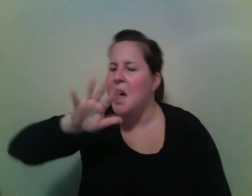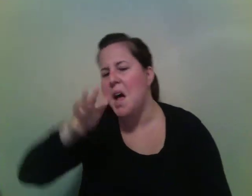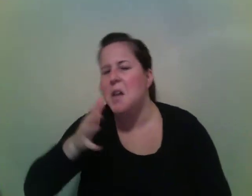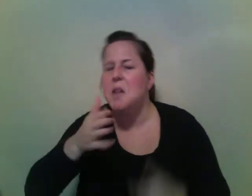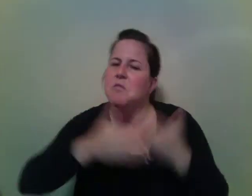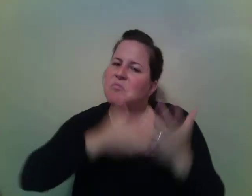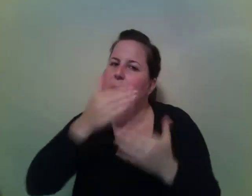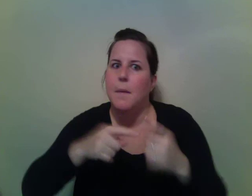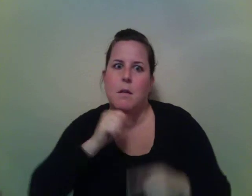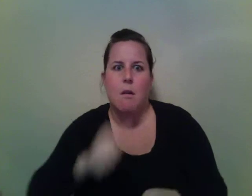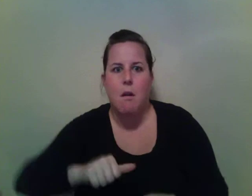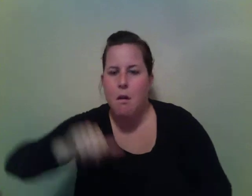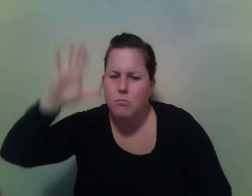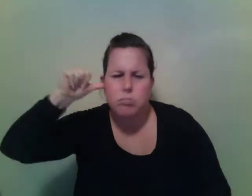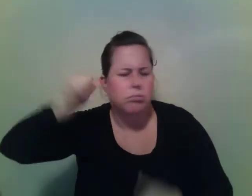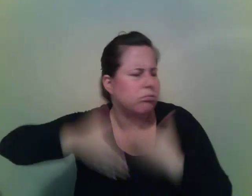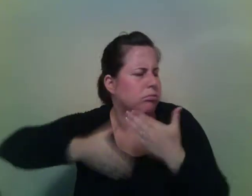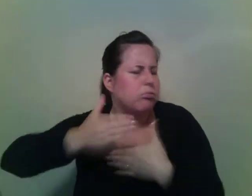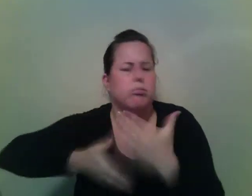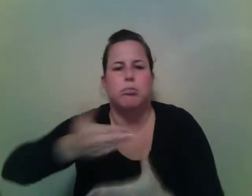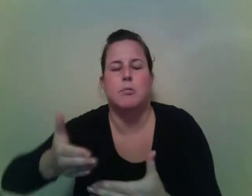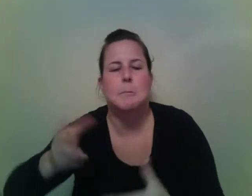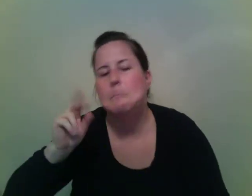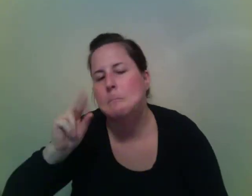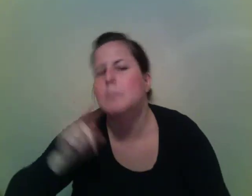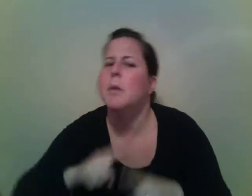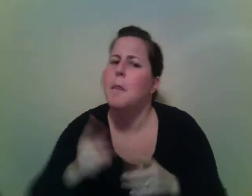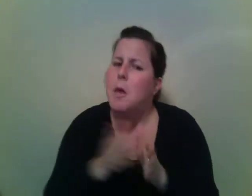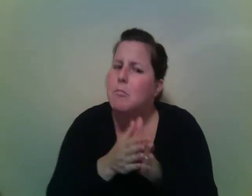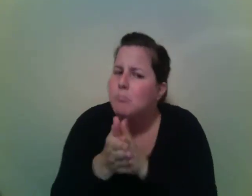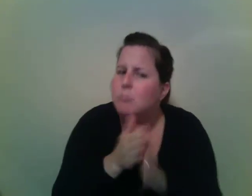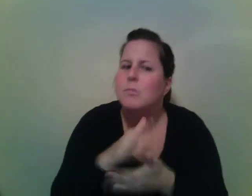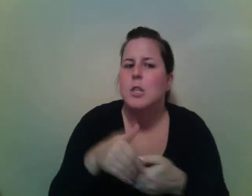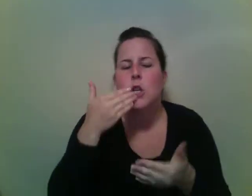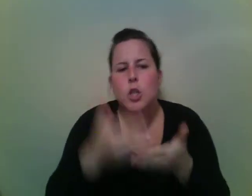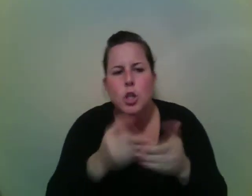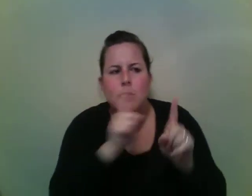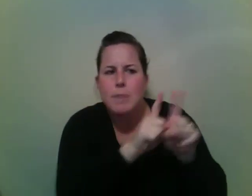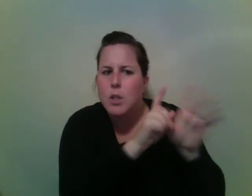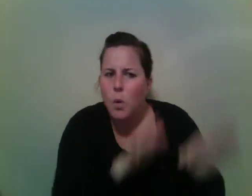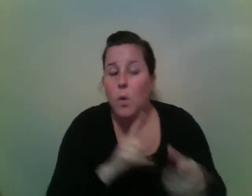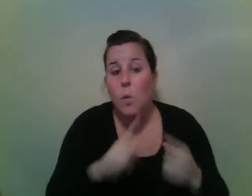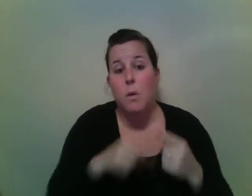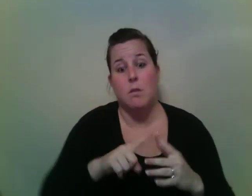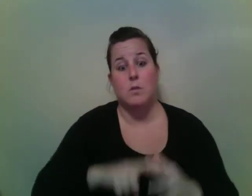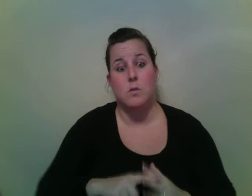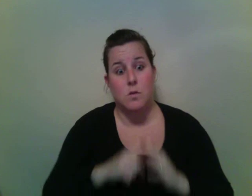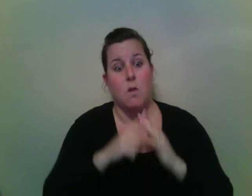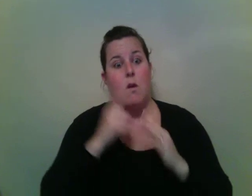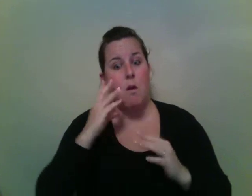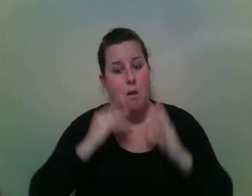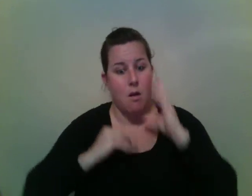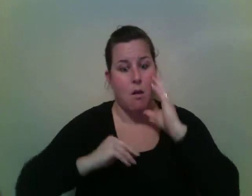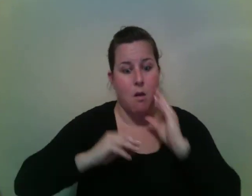not pedal to the metal people. But they are pursuing it. They're good mentors. And when they start to have more and more of a downline, you know, they're